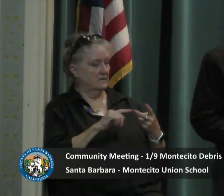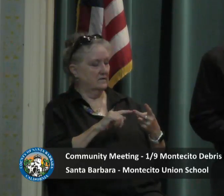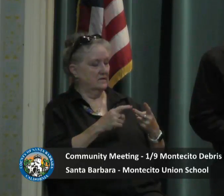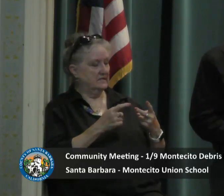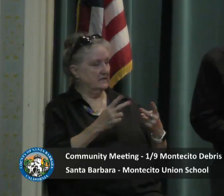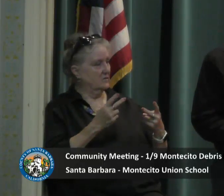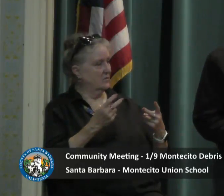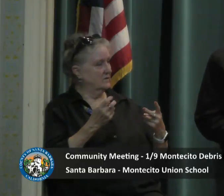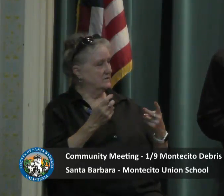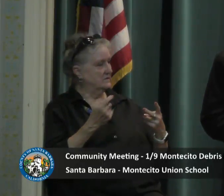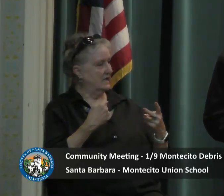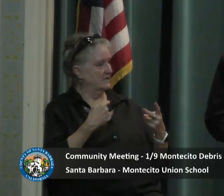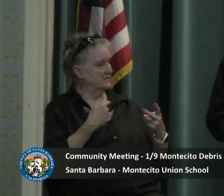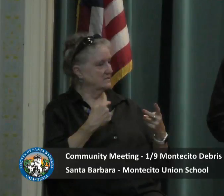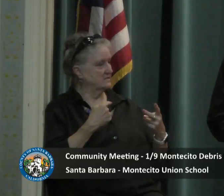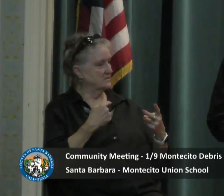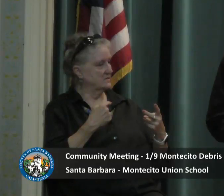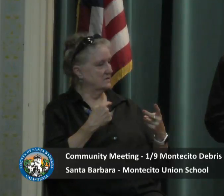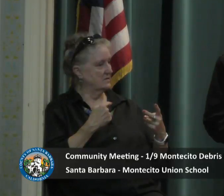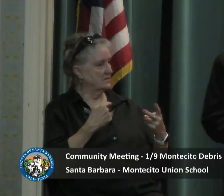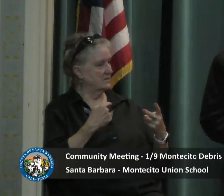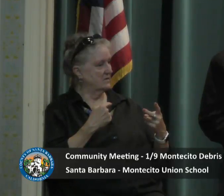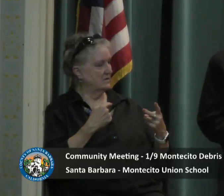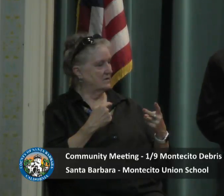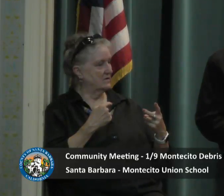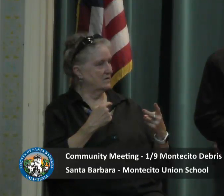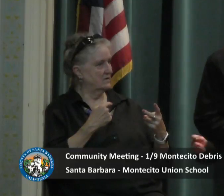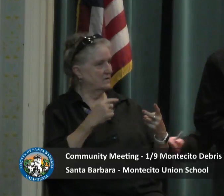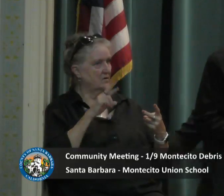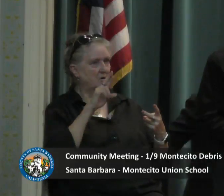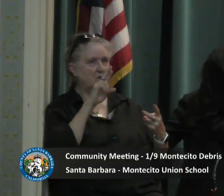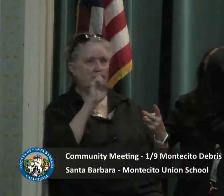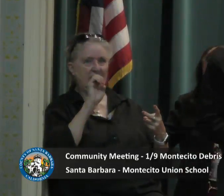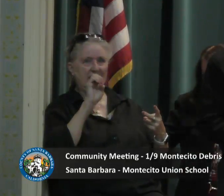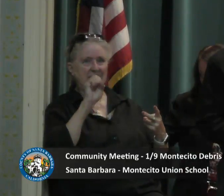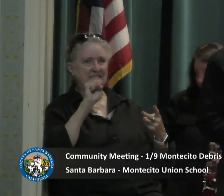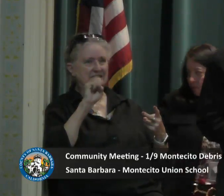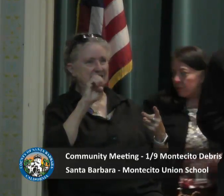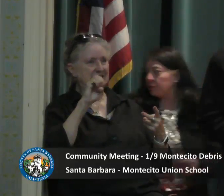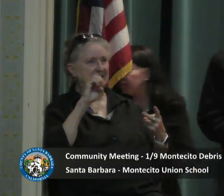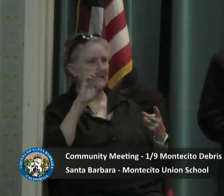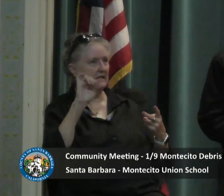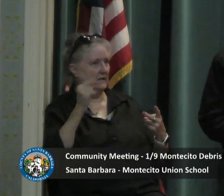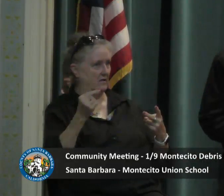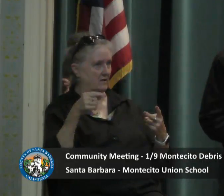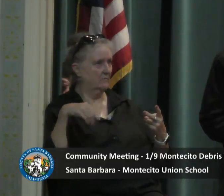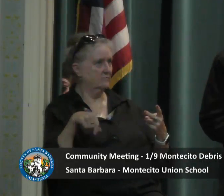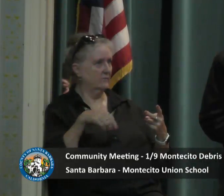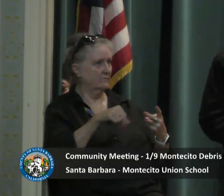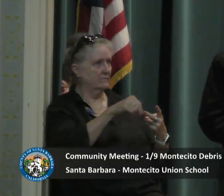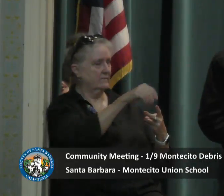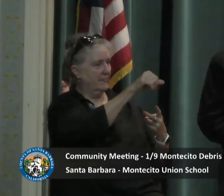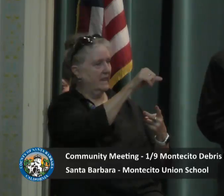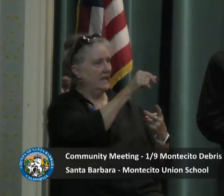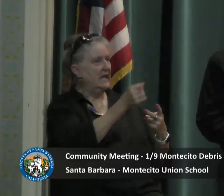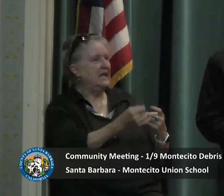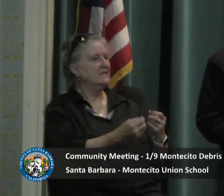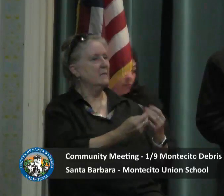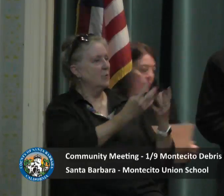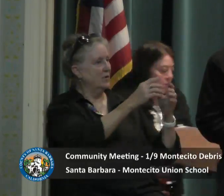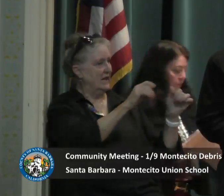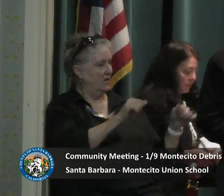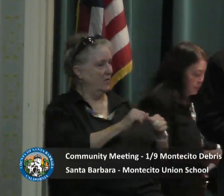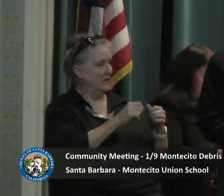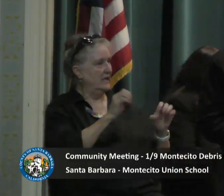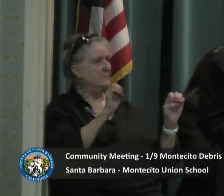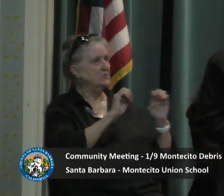was asked was about reseeding. So in the Burn Area Emergency Response Team